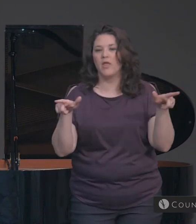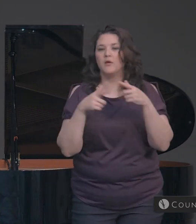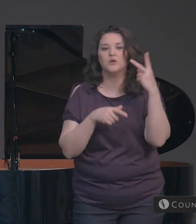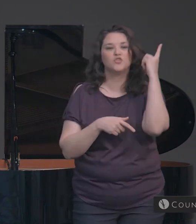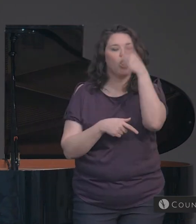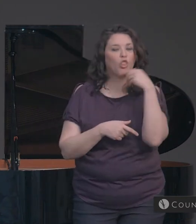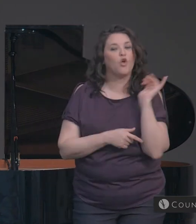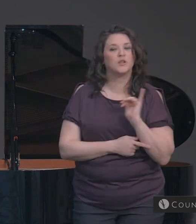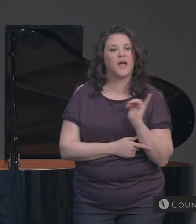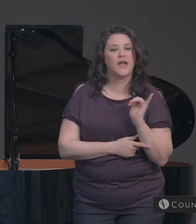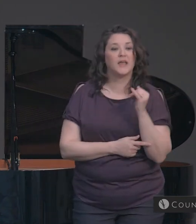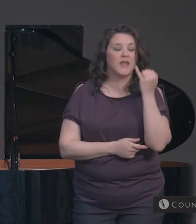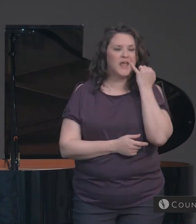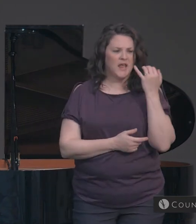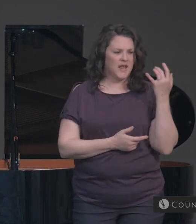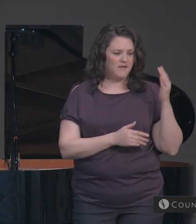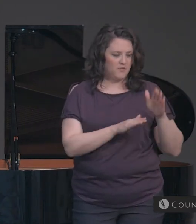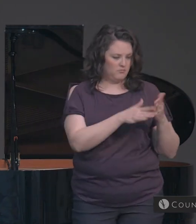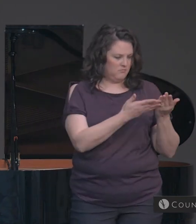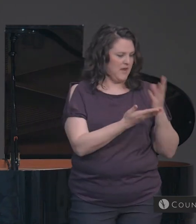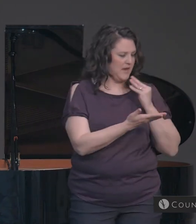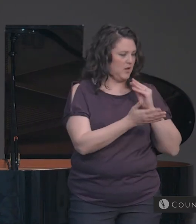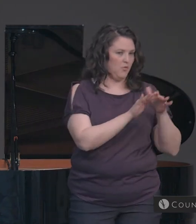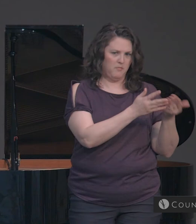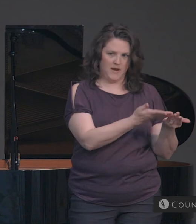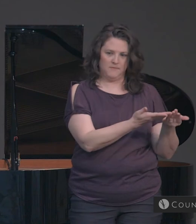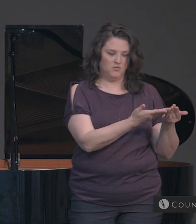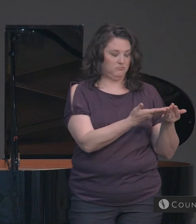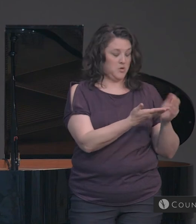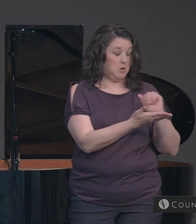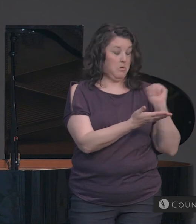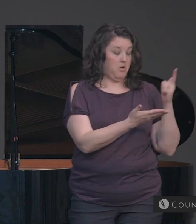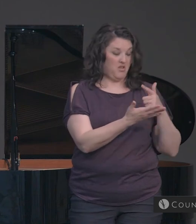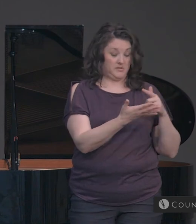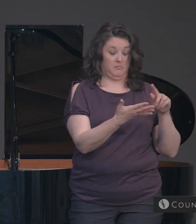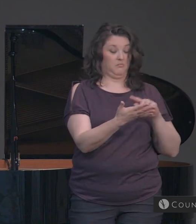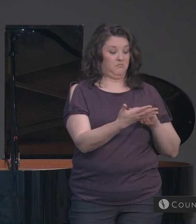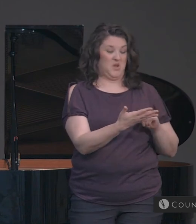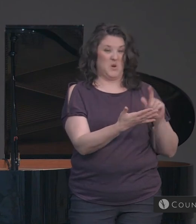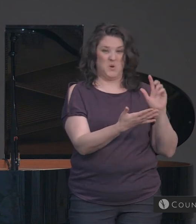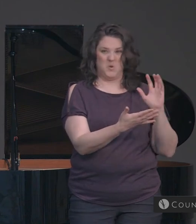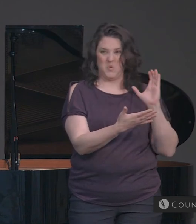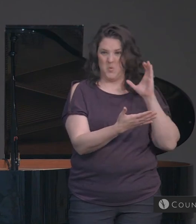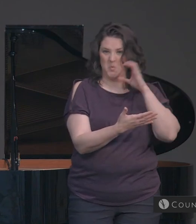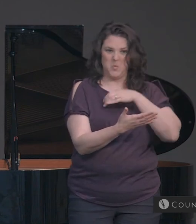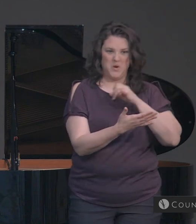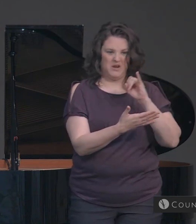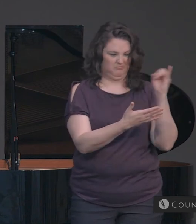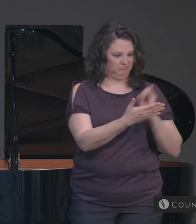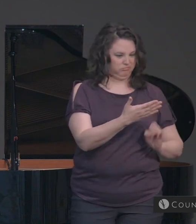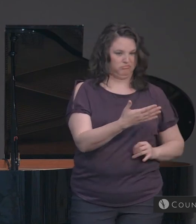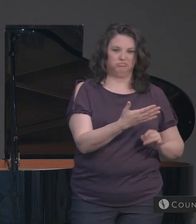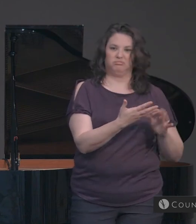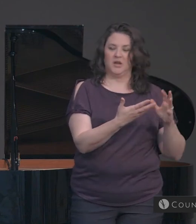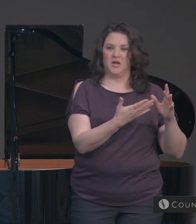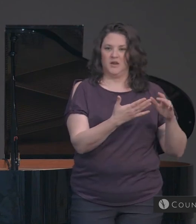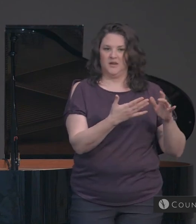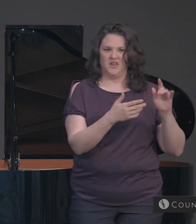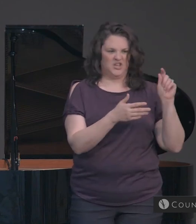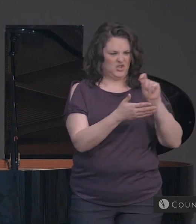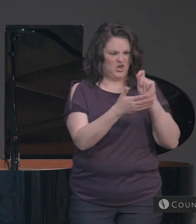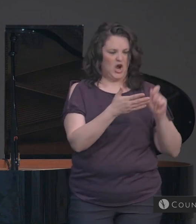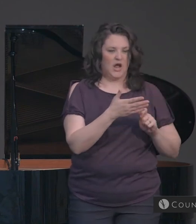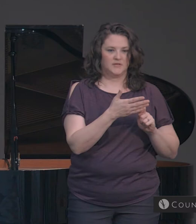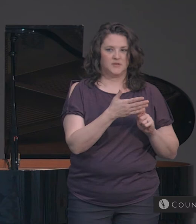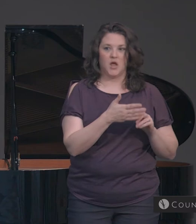Because you get a Hebrew Bible out and you look at it, and all it is a bunch of squiggles and jiggles and, you know, dots and stuff like that. And what I've learned